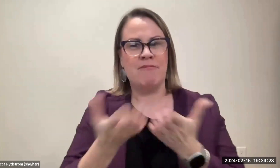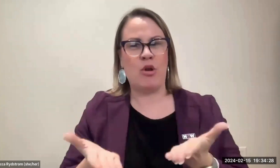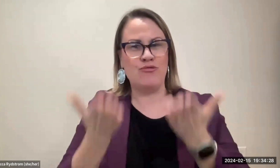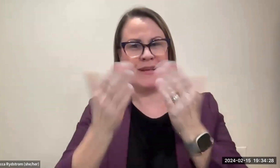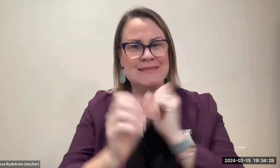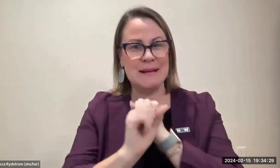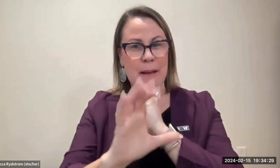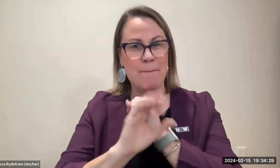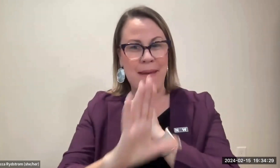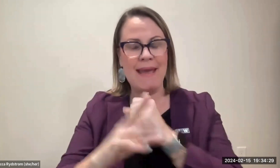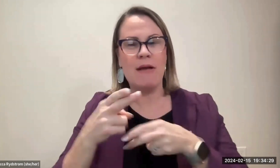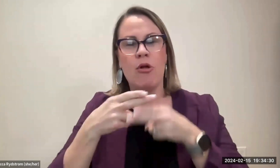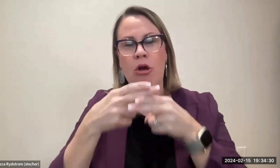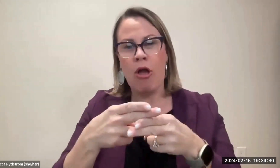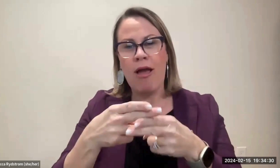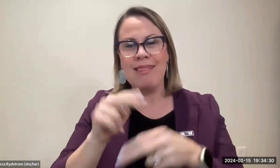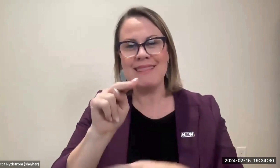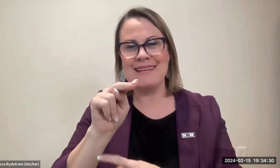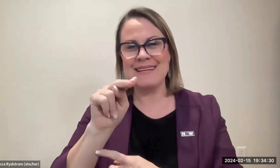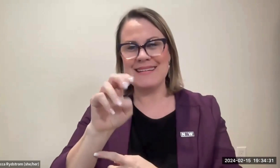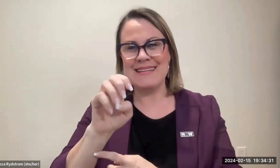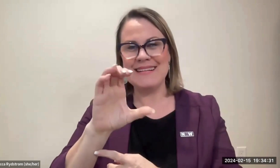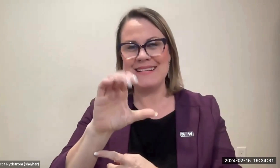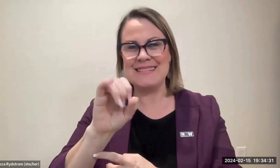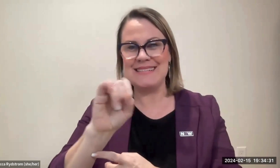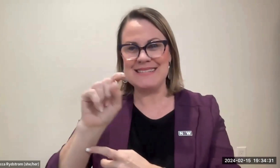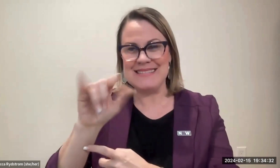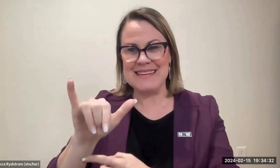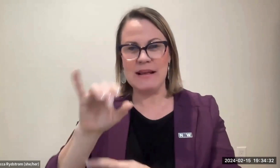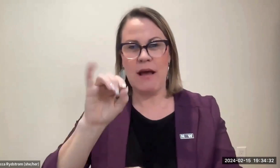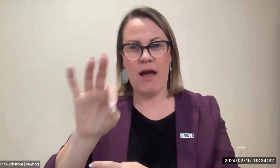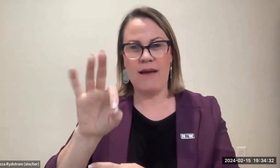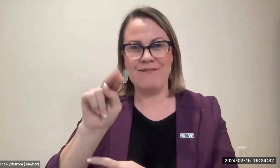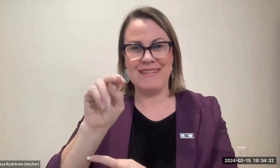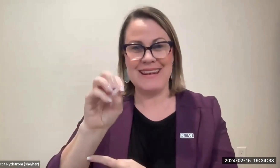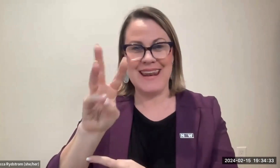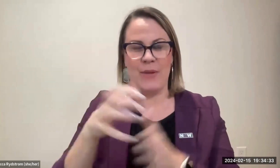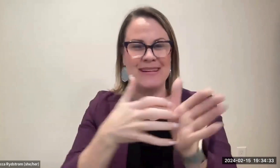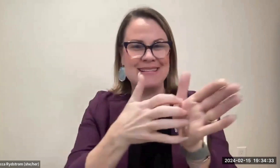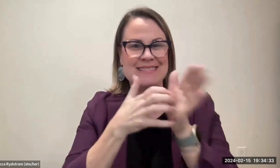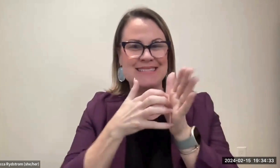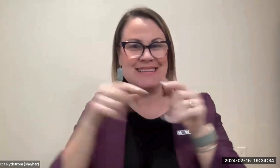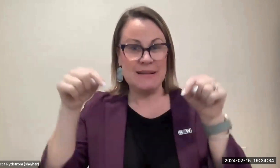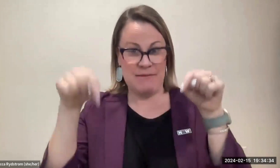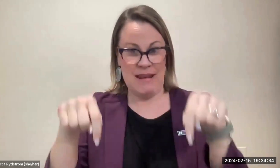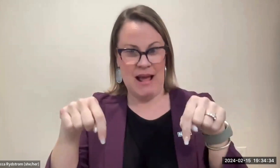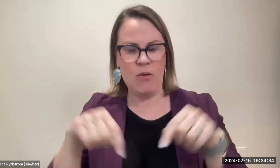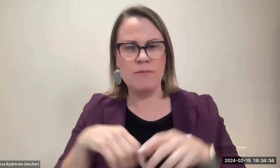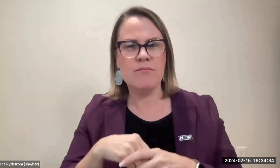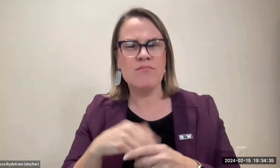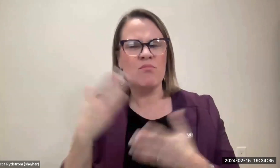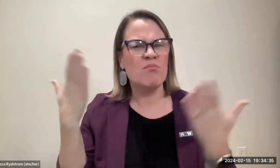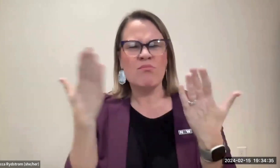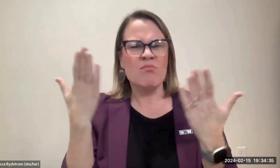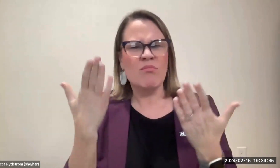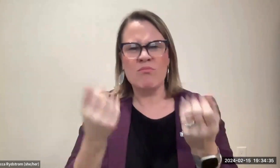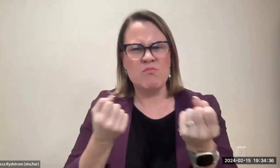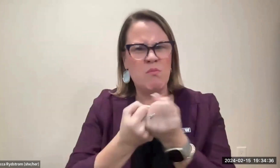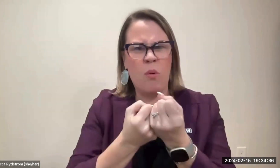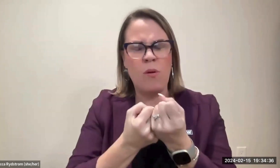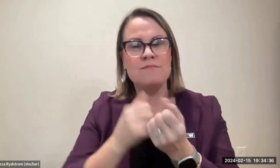Gallaudet is committed to a fundraising campaign known as the Necessity of Now